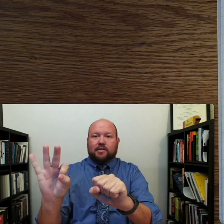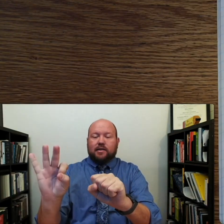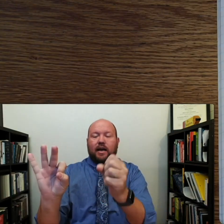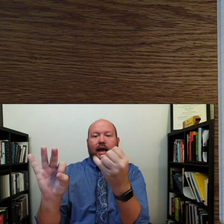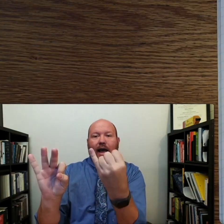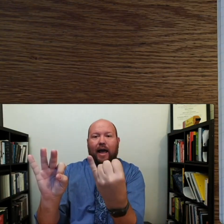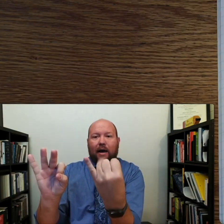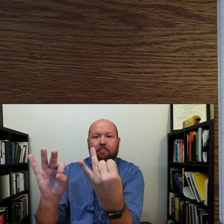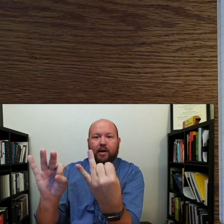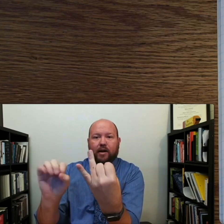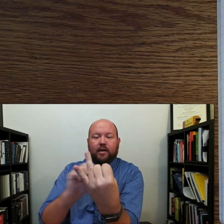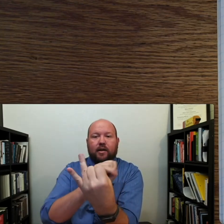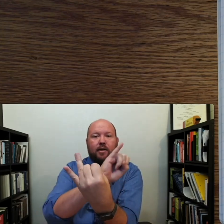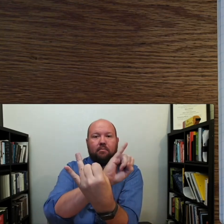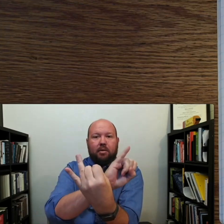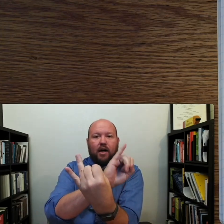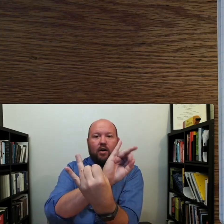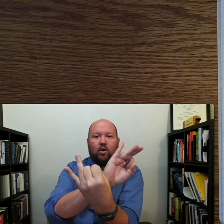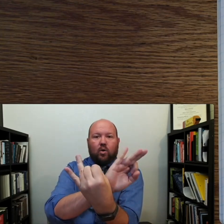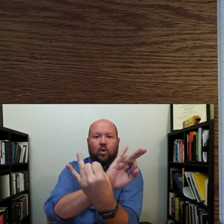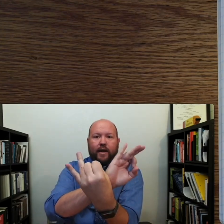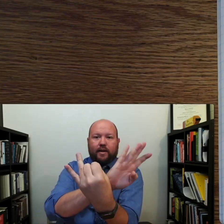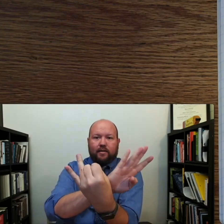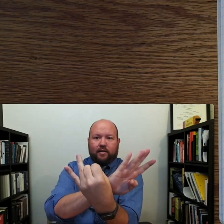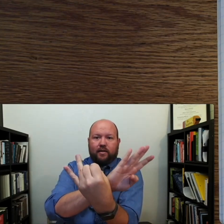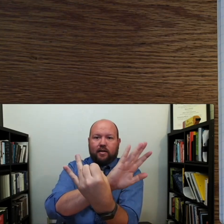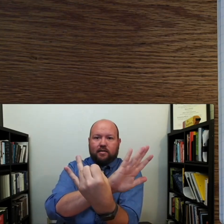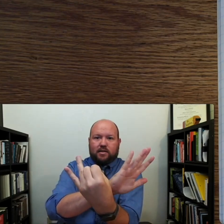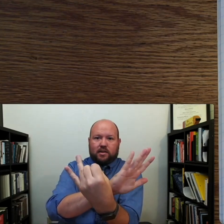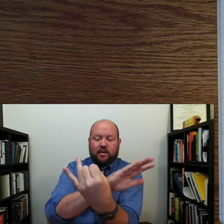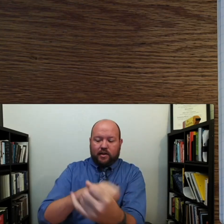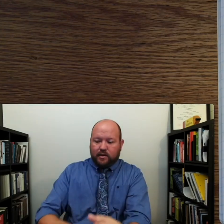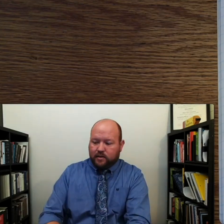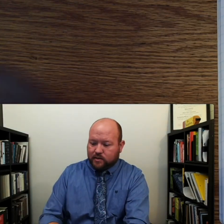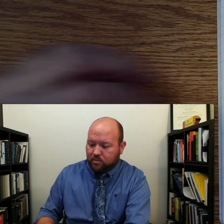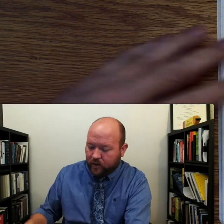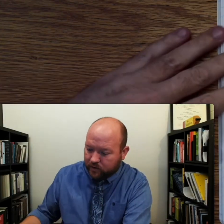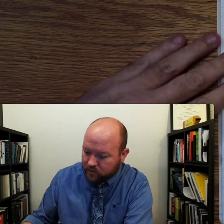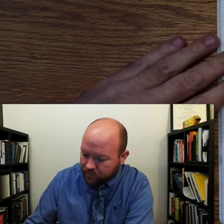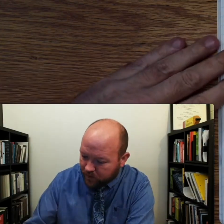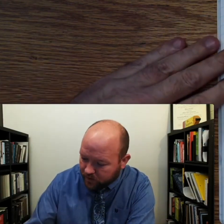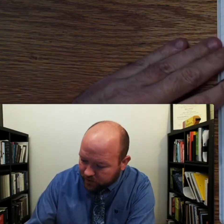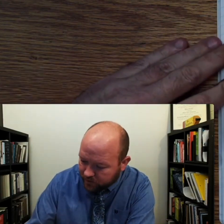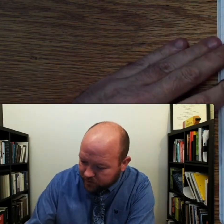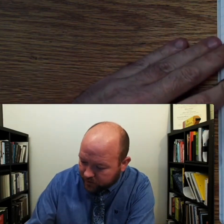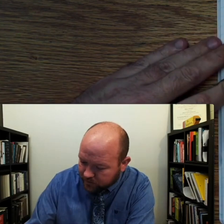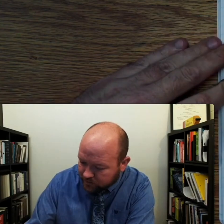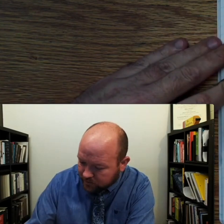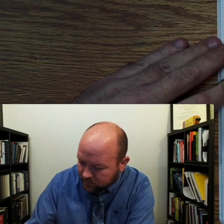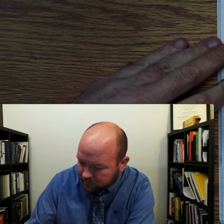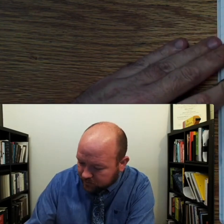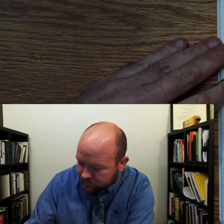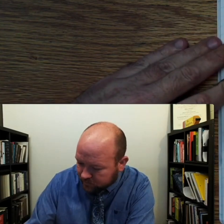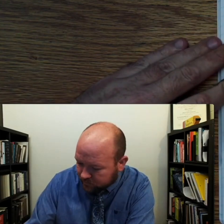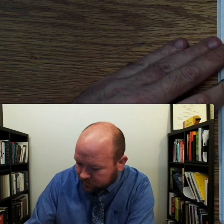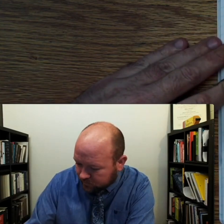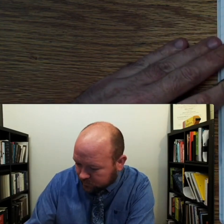is app oi nt. Disappoint. Dis